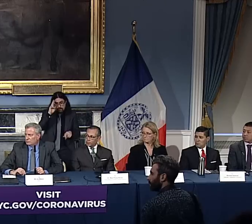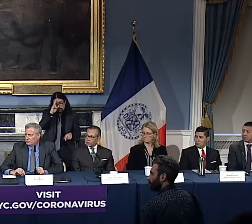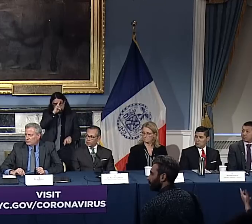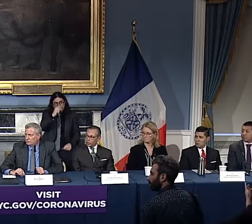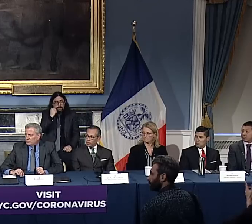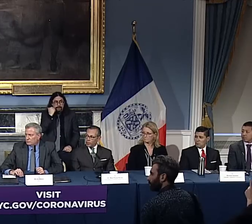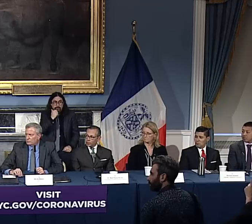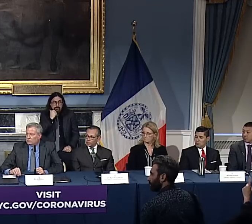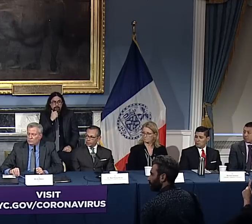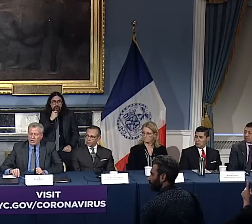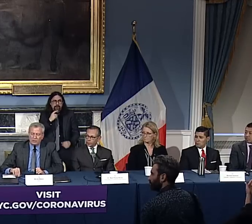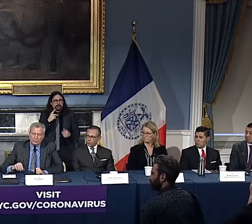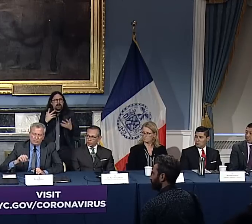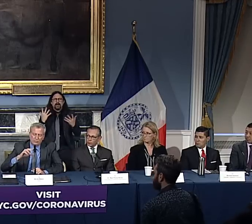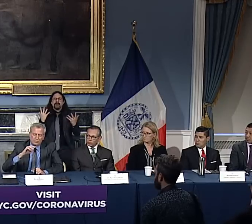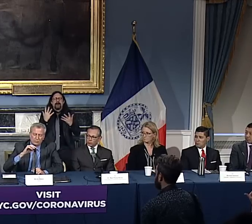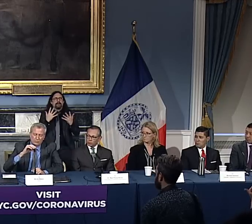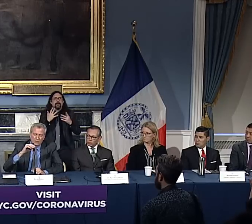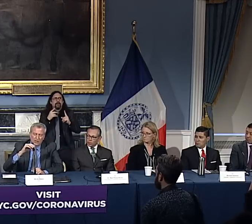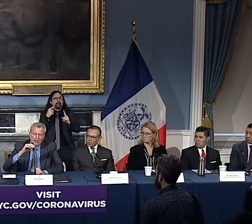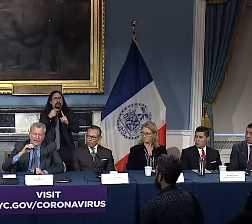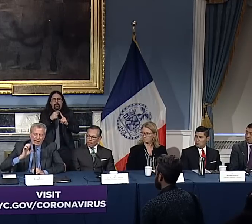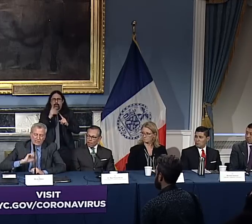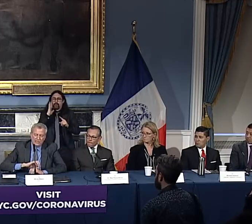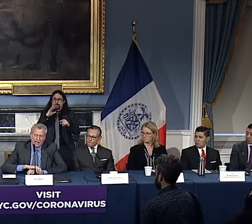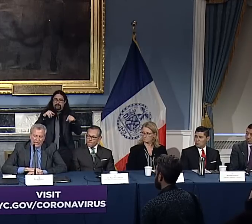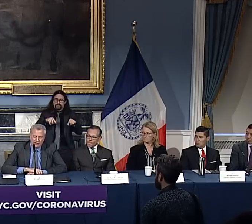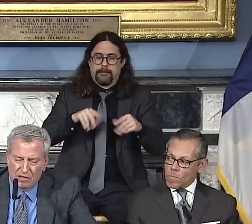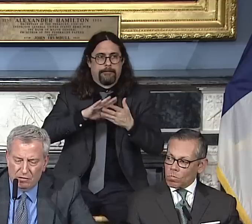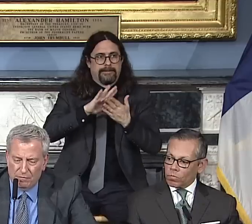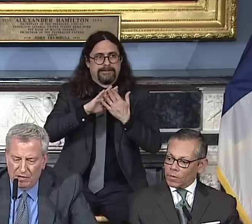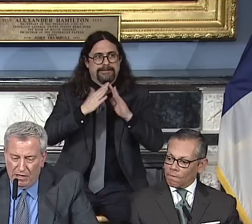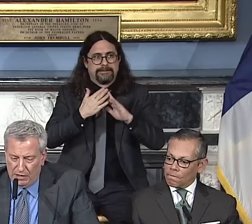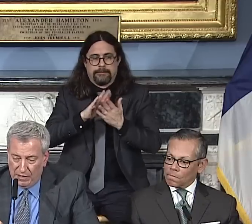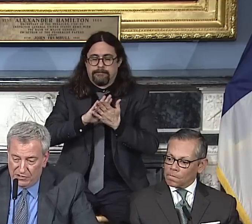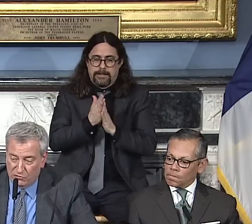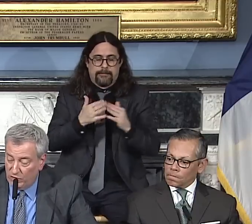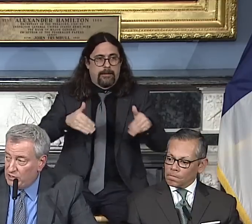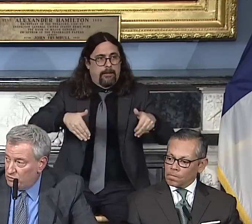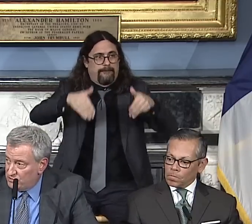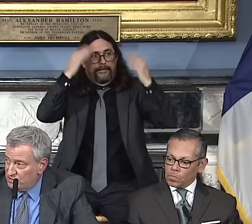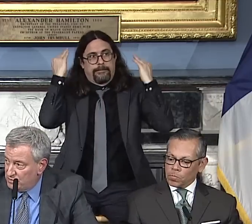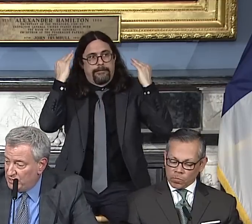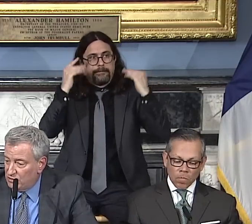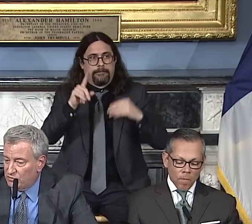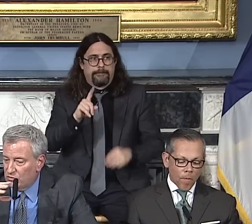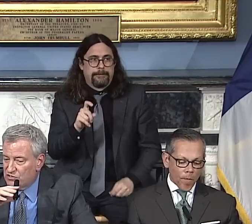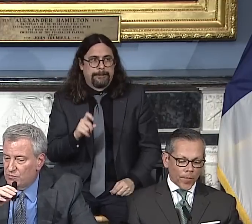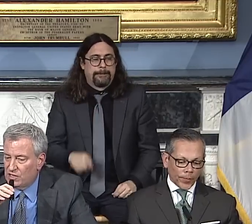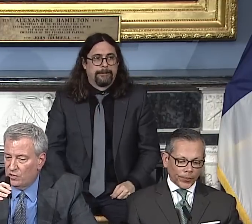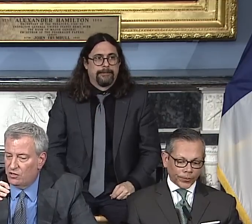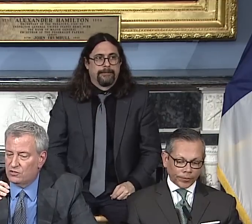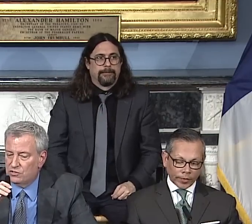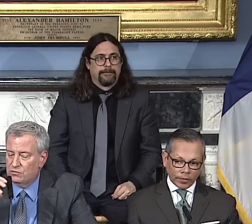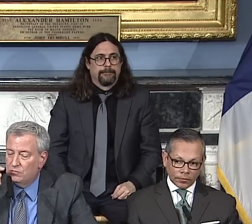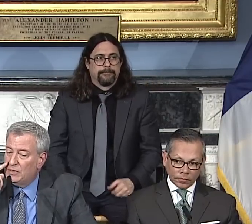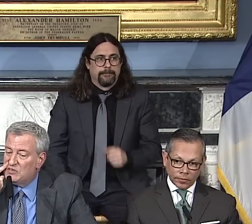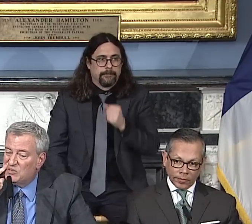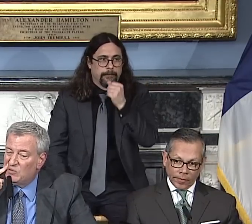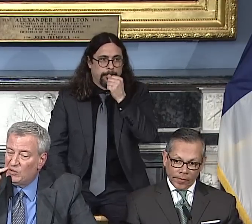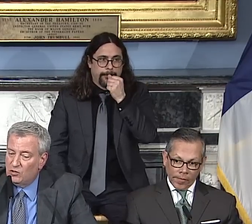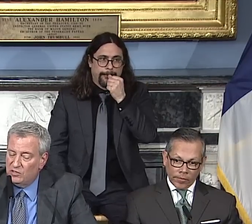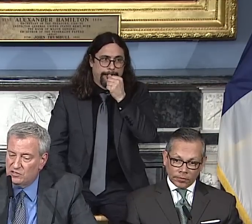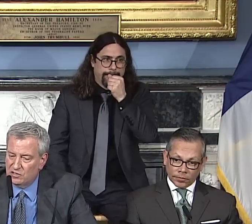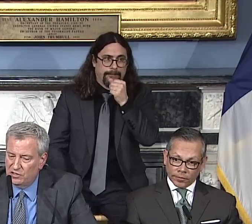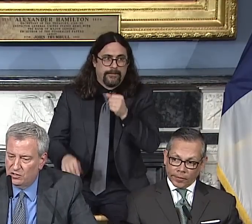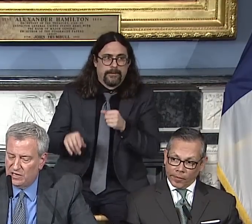get overwhelmed by the event? It's not it's a great question. It's a powerful question, but I want to also make